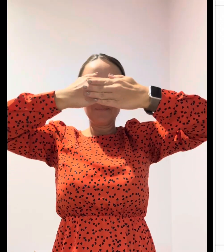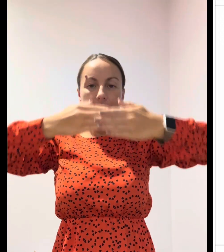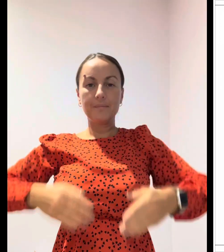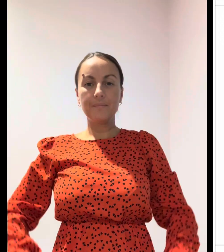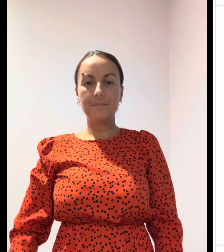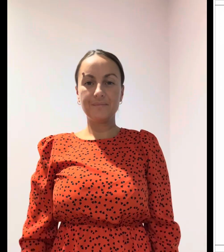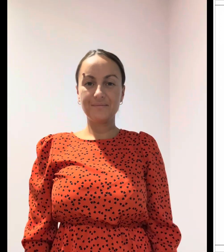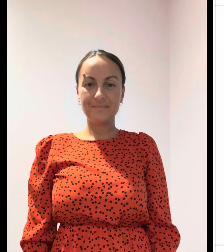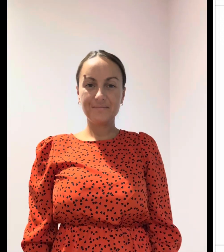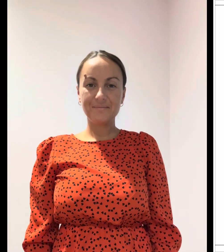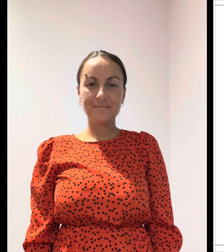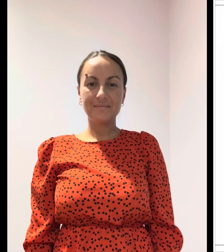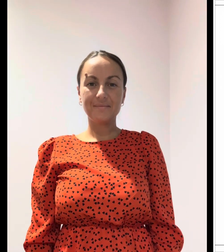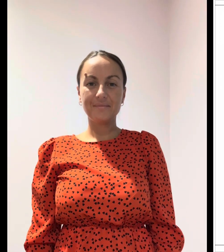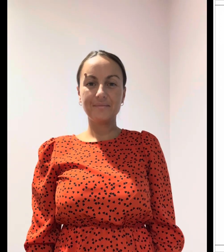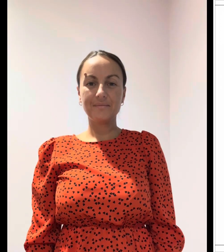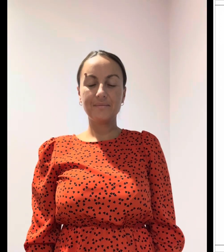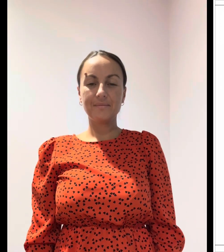Halloween,